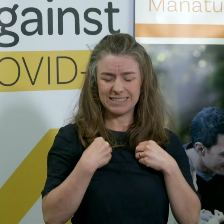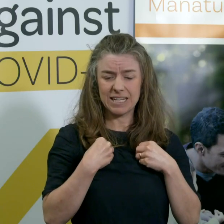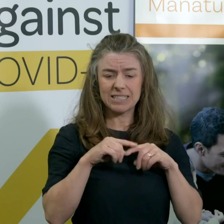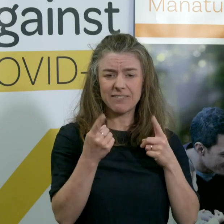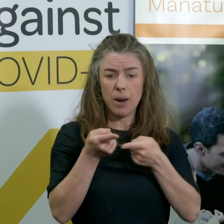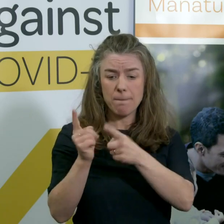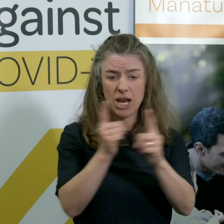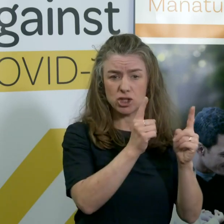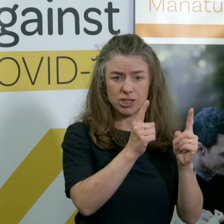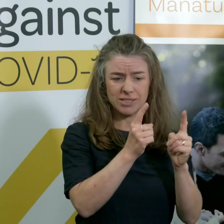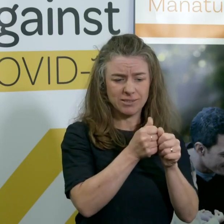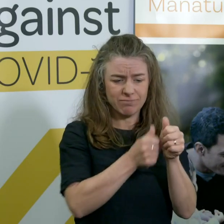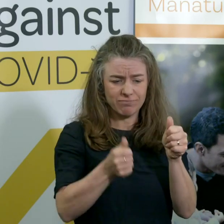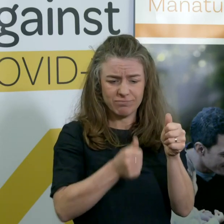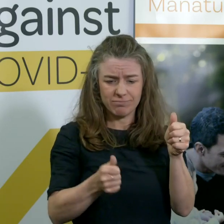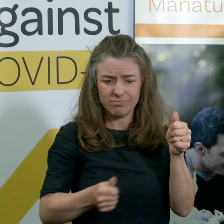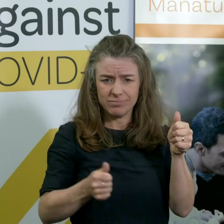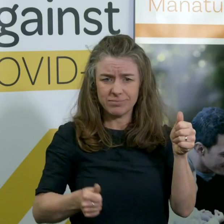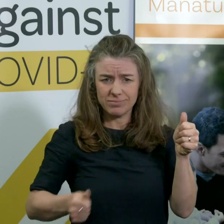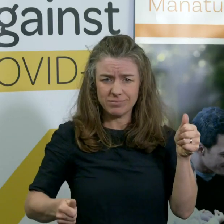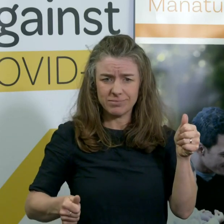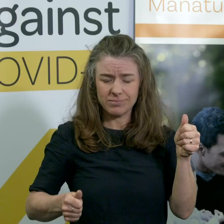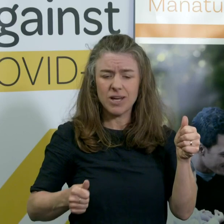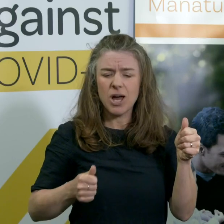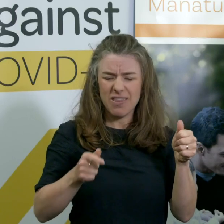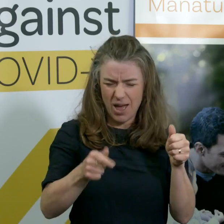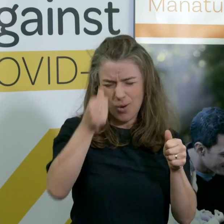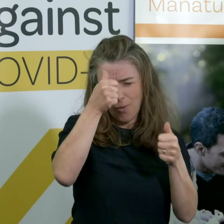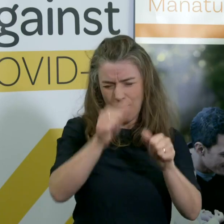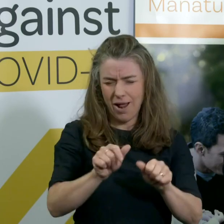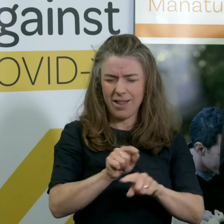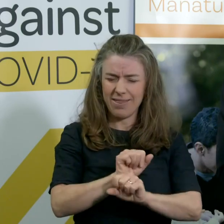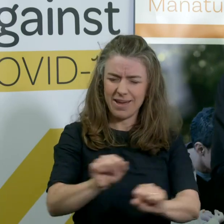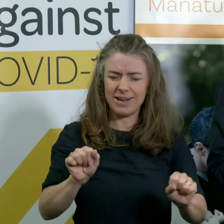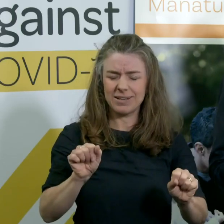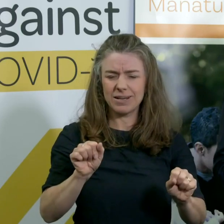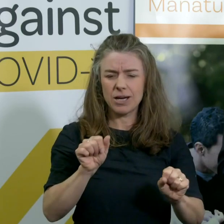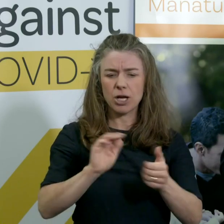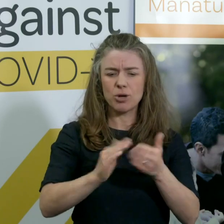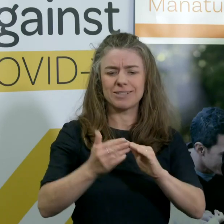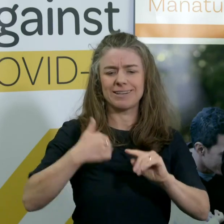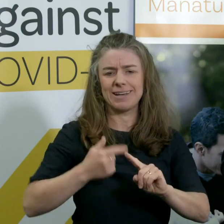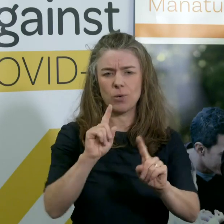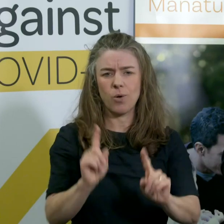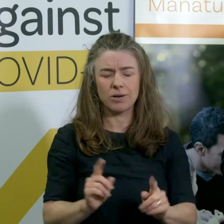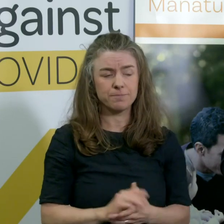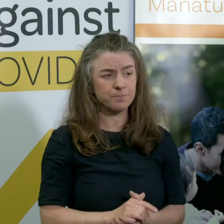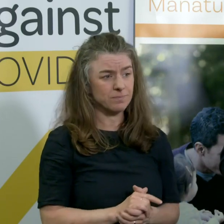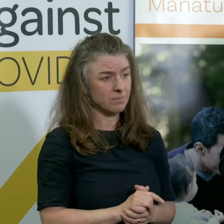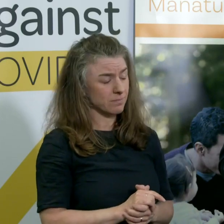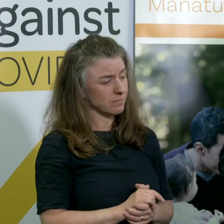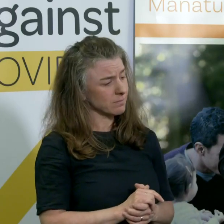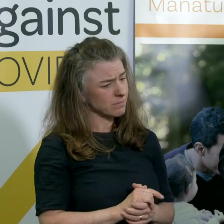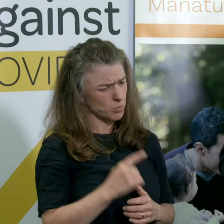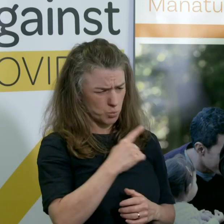their community and often know their customers very well, so that's what we're going to rely on. Obviously, this is the busiest time you've